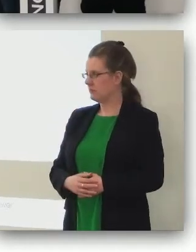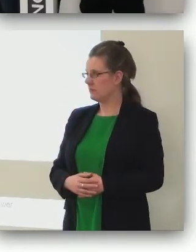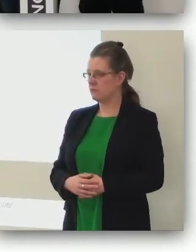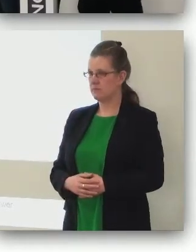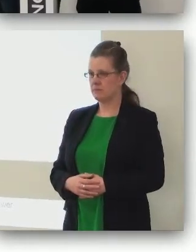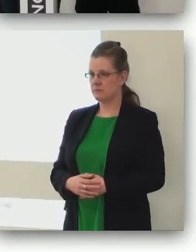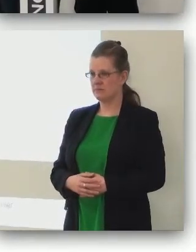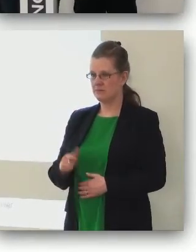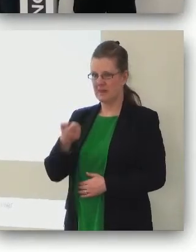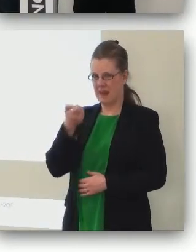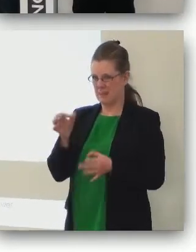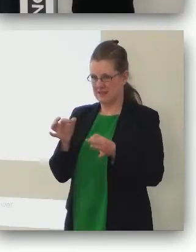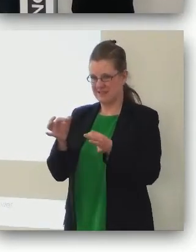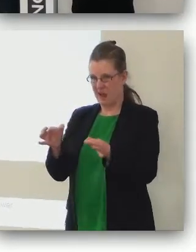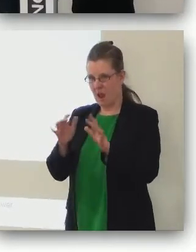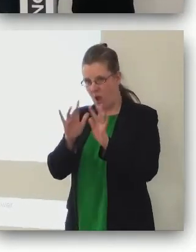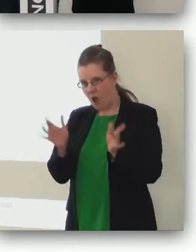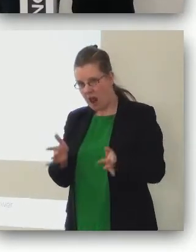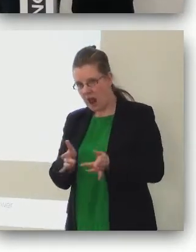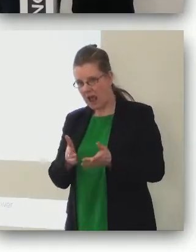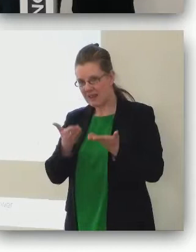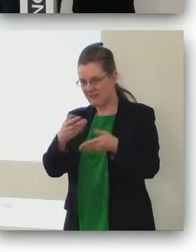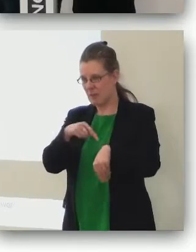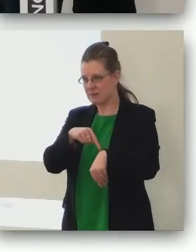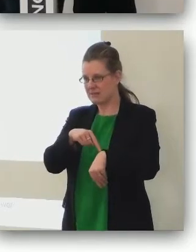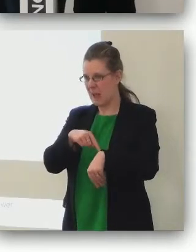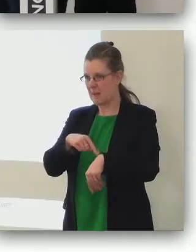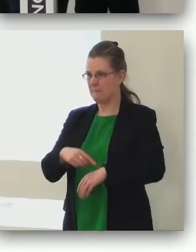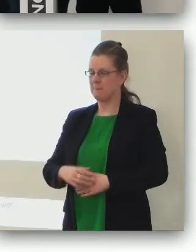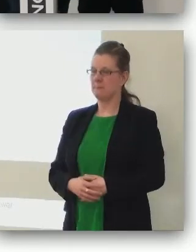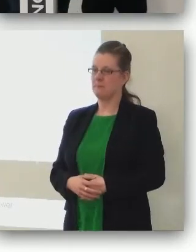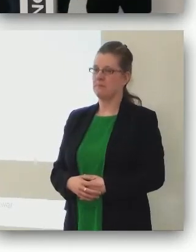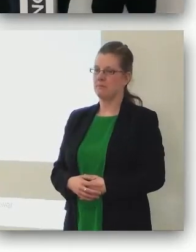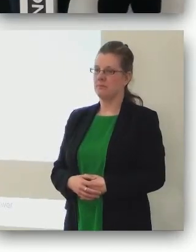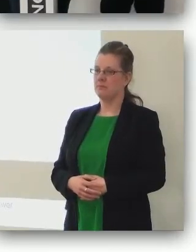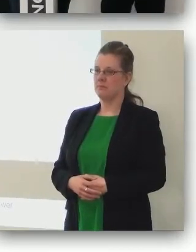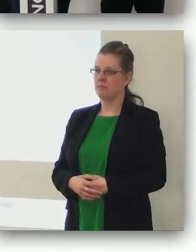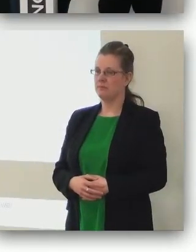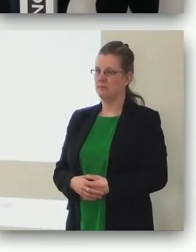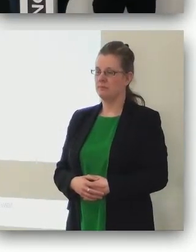There's a little bit of a delay with the online, so we're just giving some time for everybody to have a go.